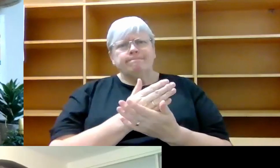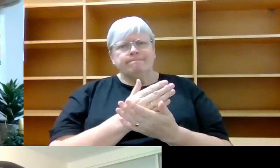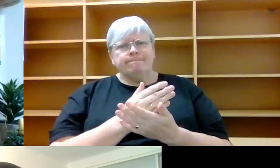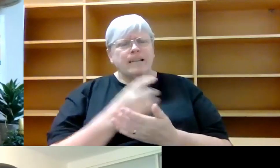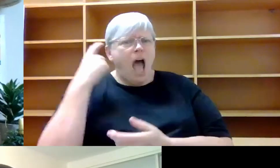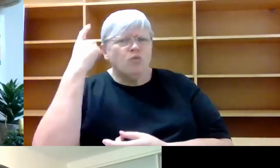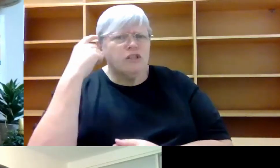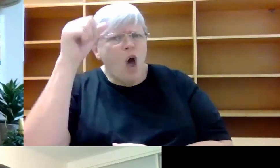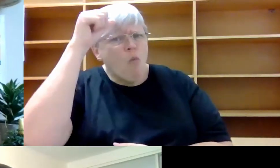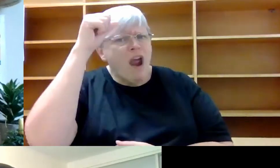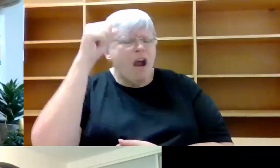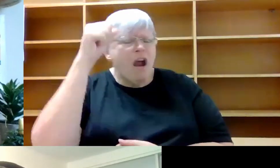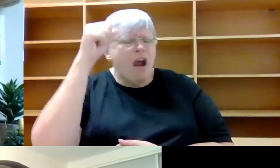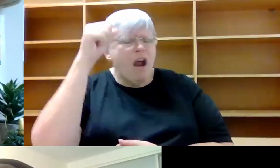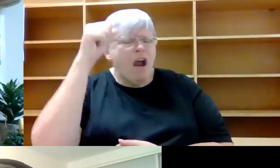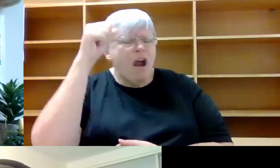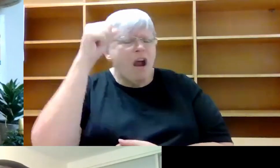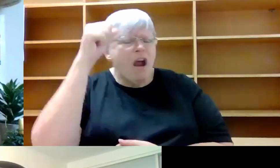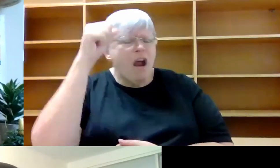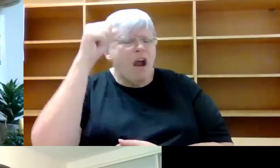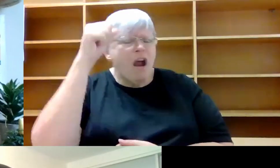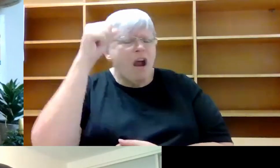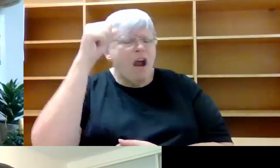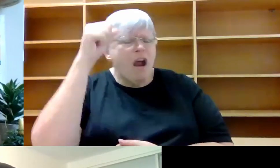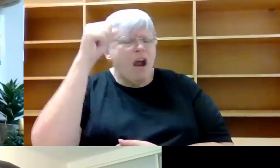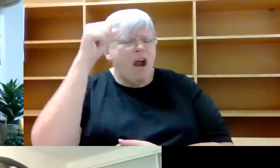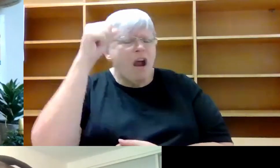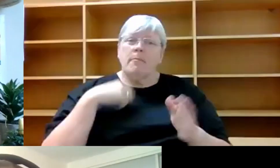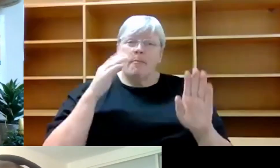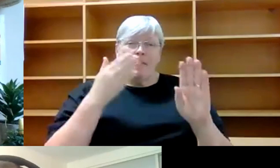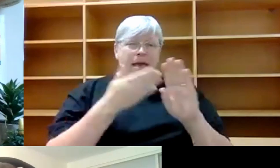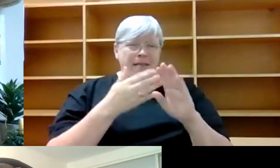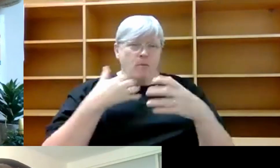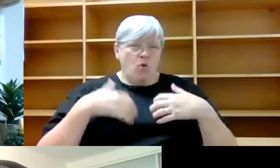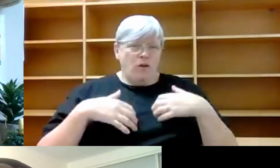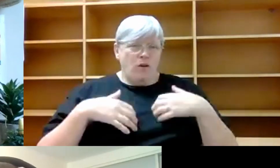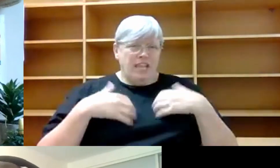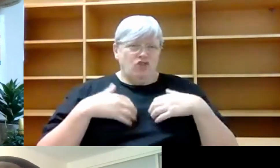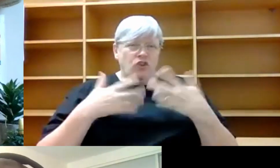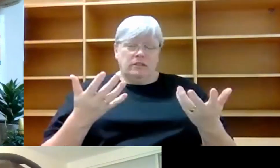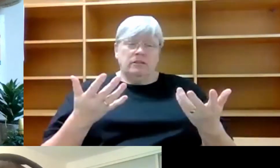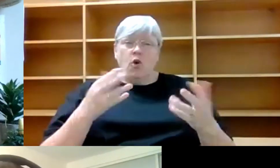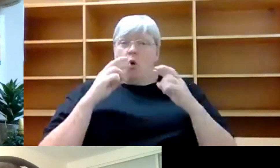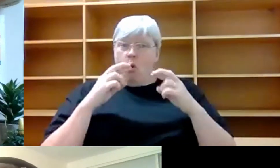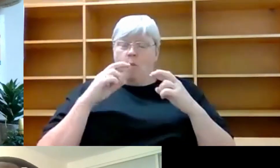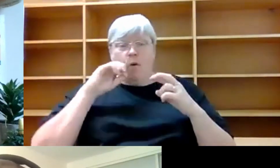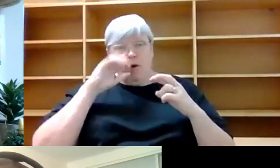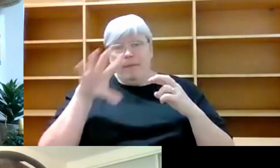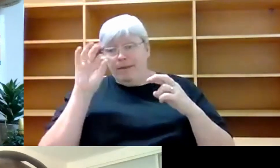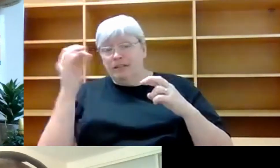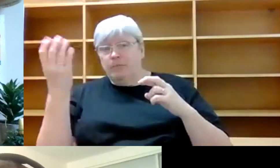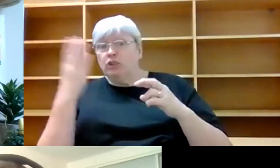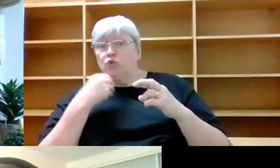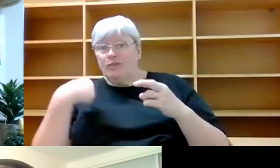into the narrative, if you like. I mean, that was one of my main motivations, that hopefully it will be picked up, it will